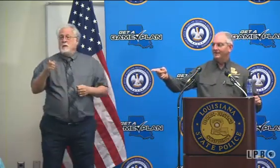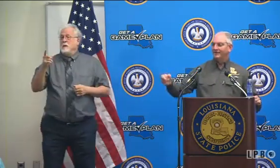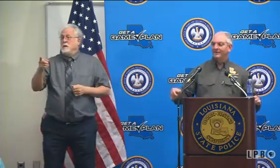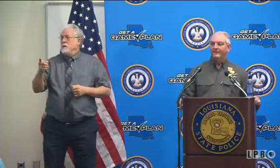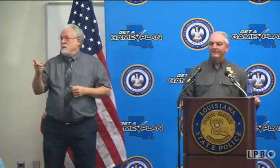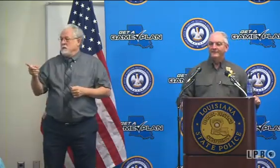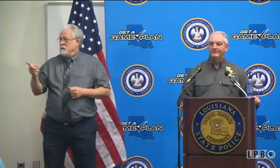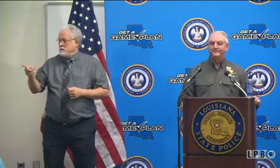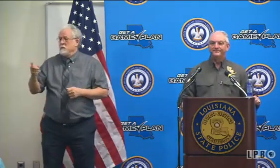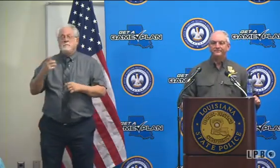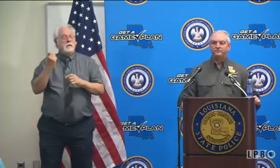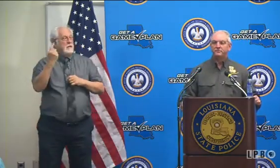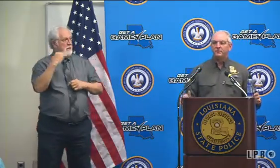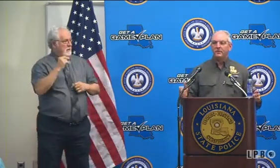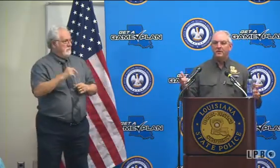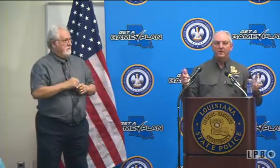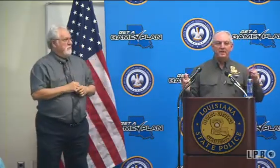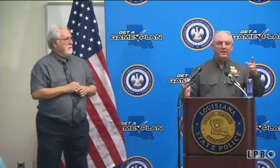Marquita?